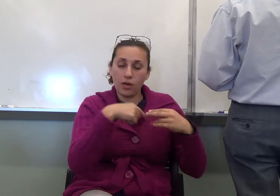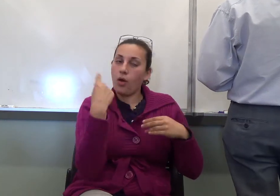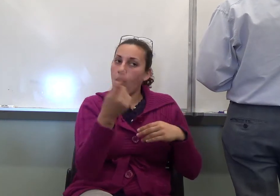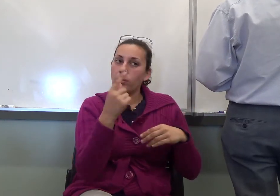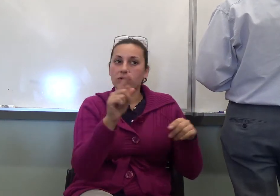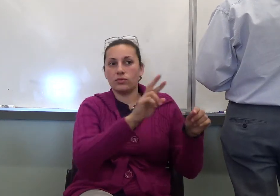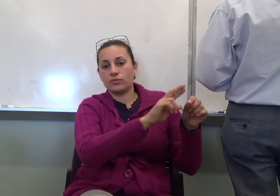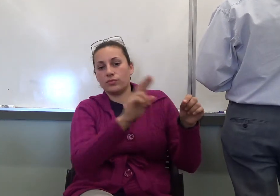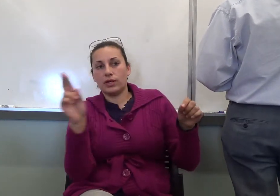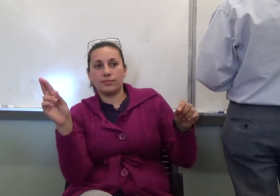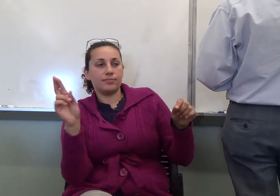it,